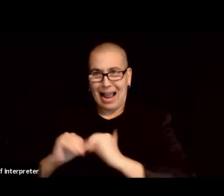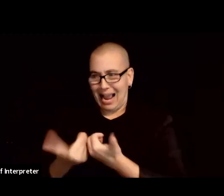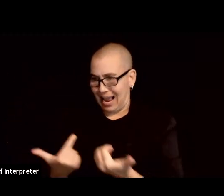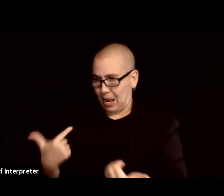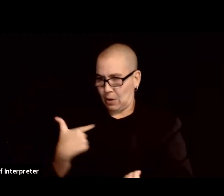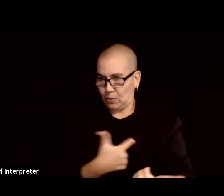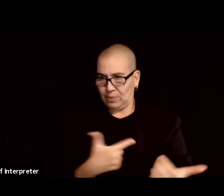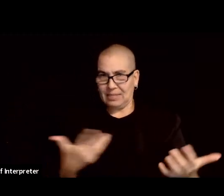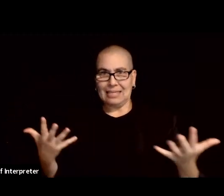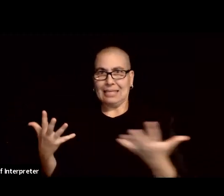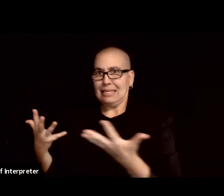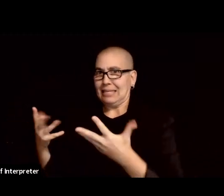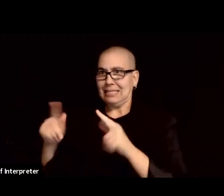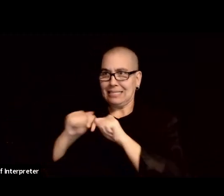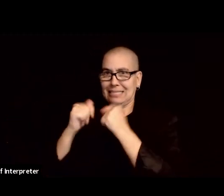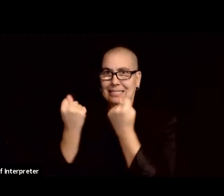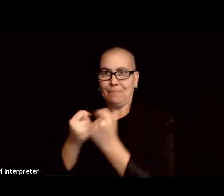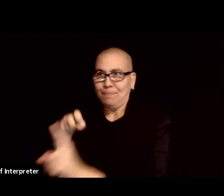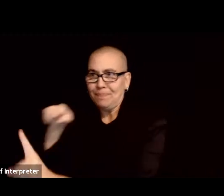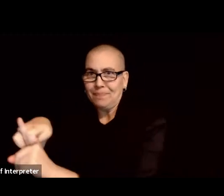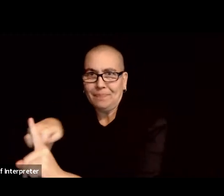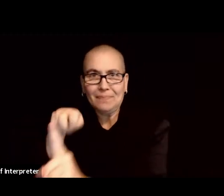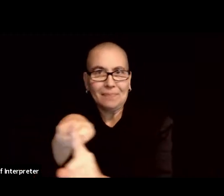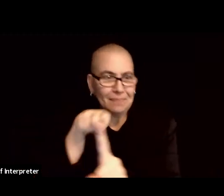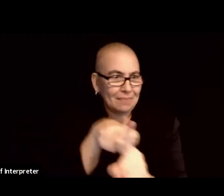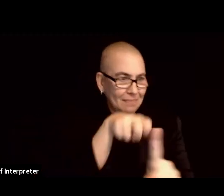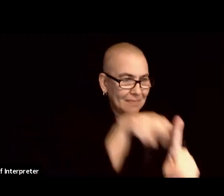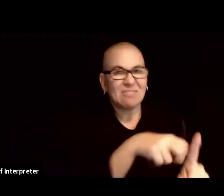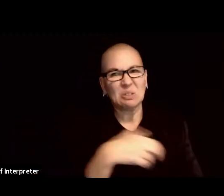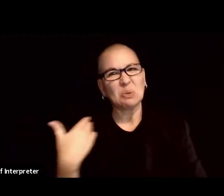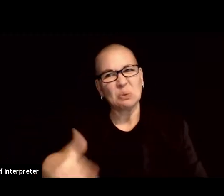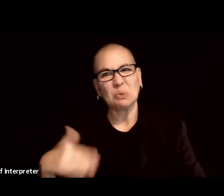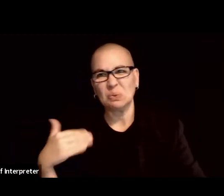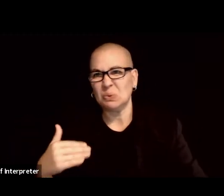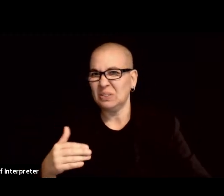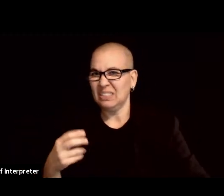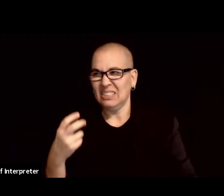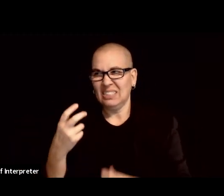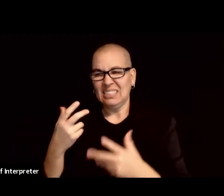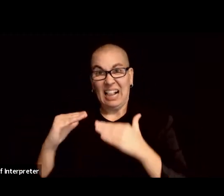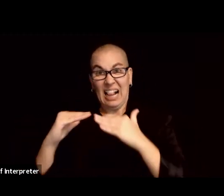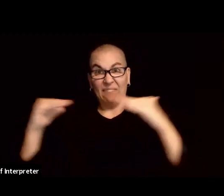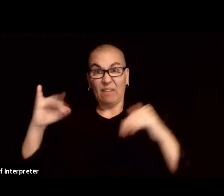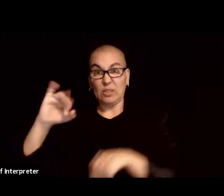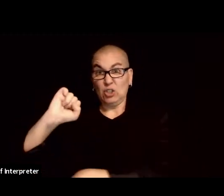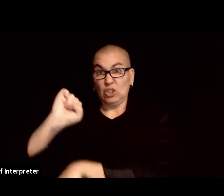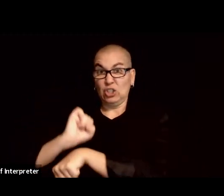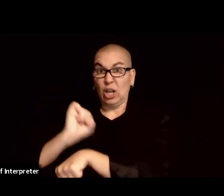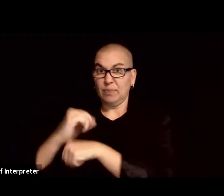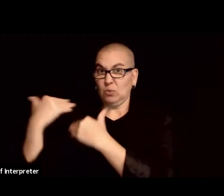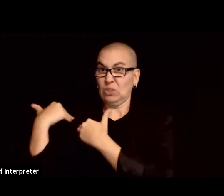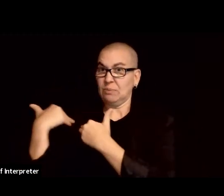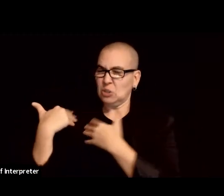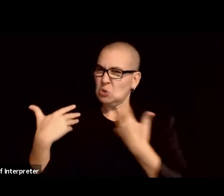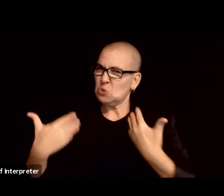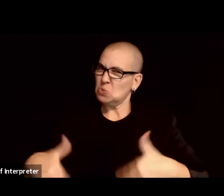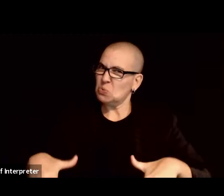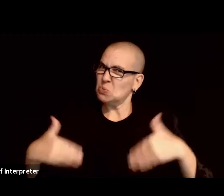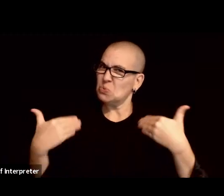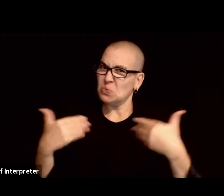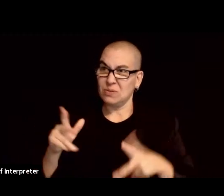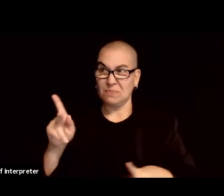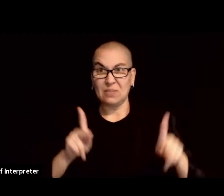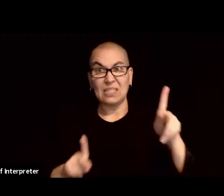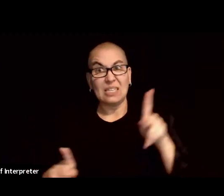doing this. This is at the state level, at the local level. People are putting in a huge amount of work to reach out to all these